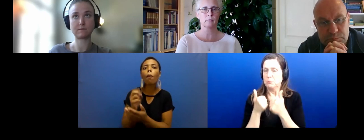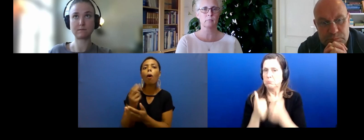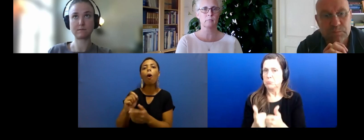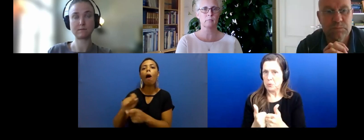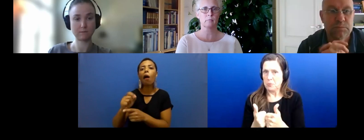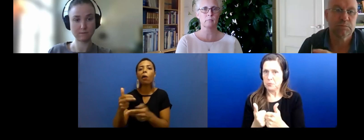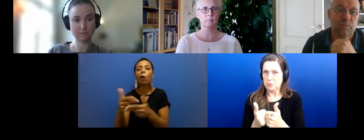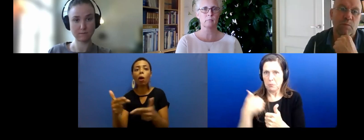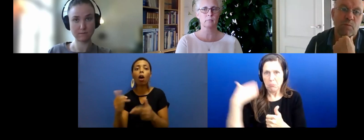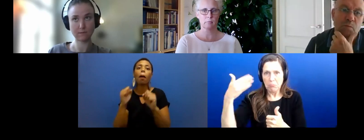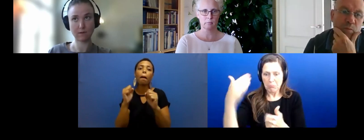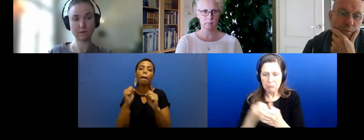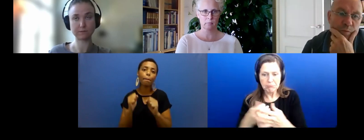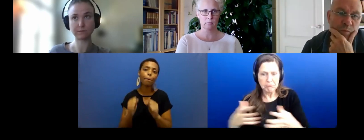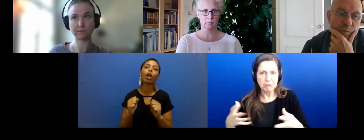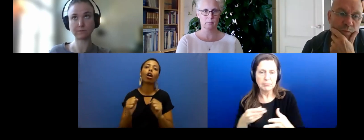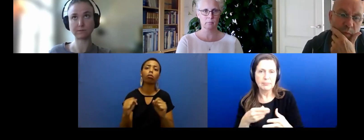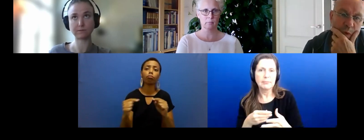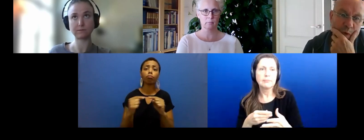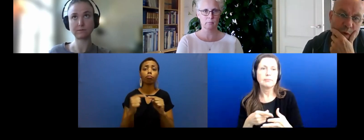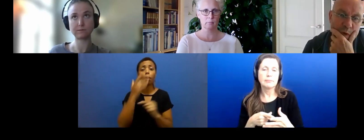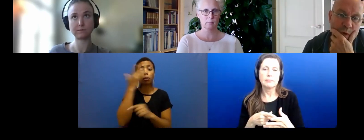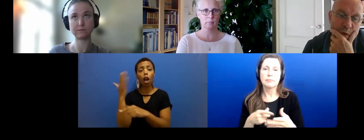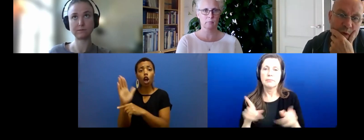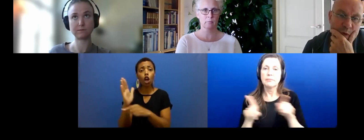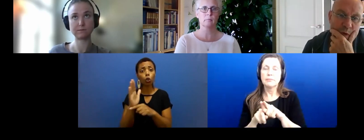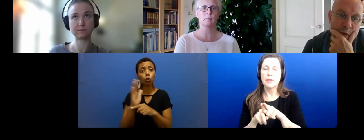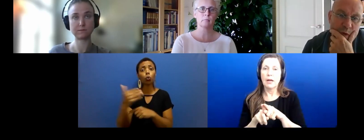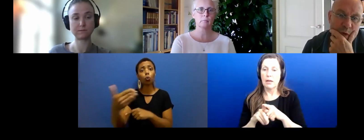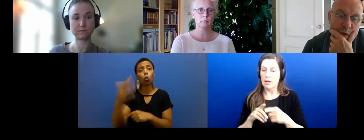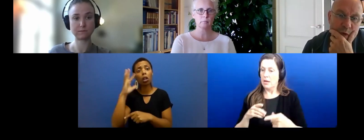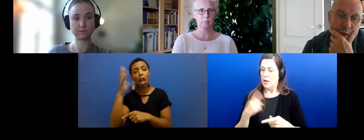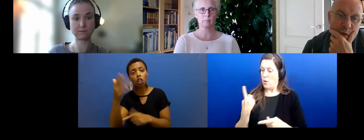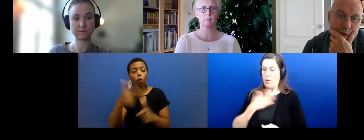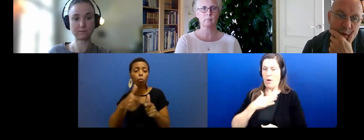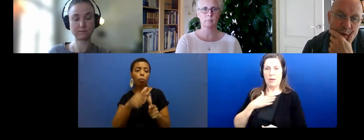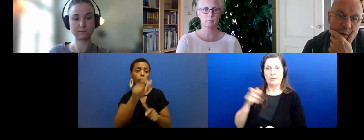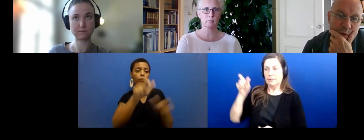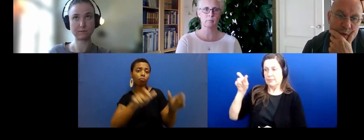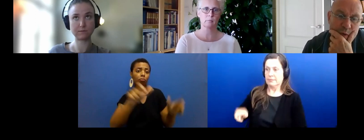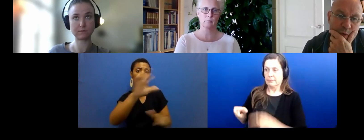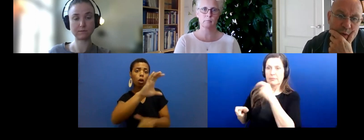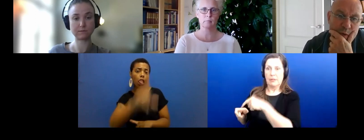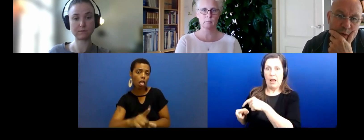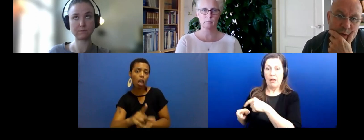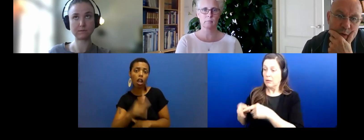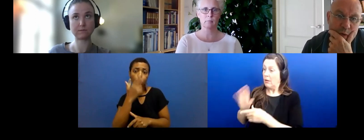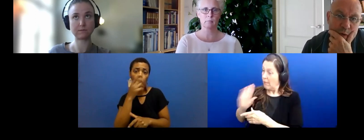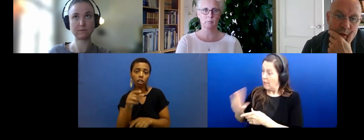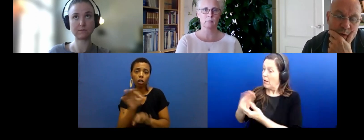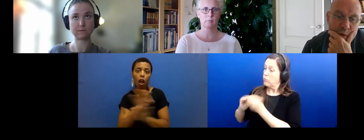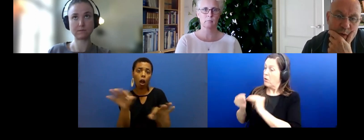would maybe solve a problem of one of our clients. I think that would be very nice.